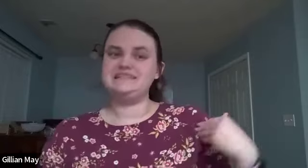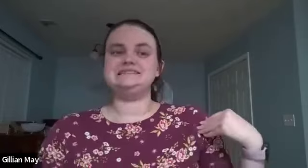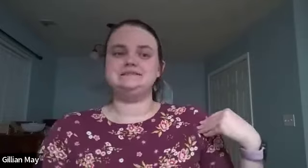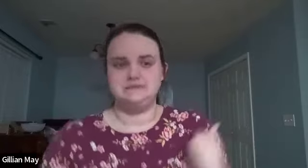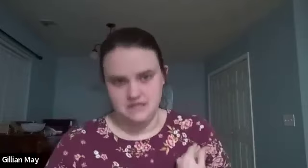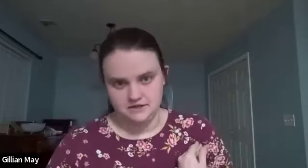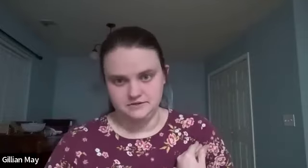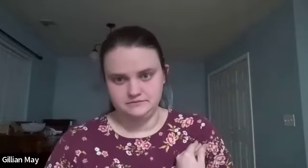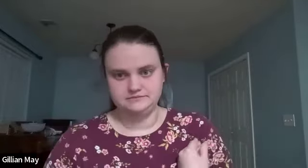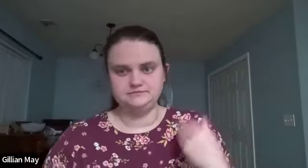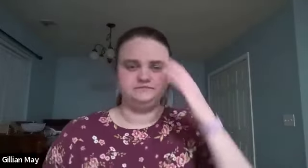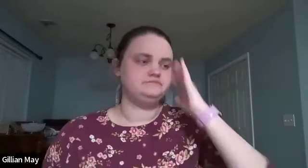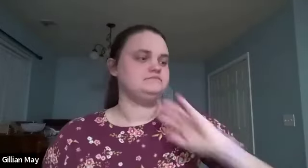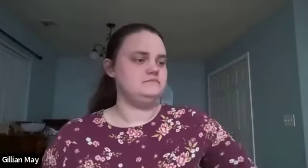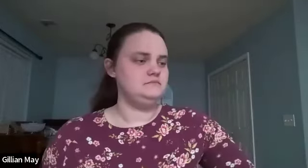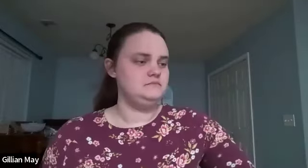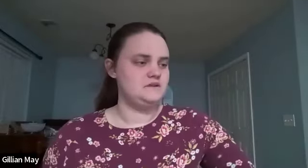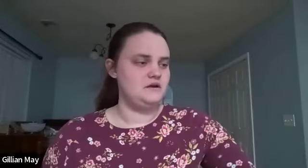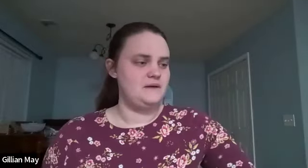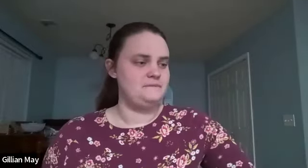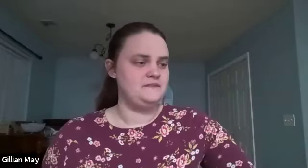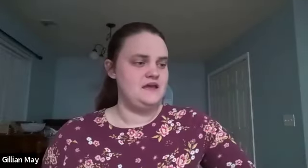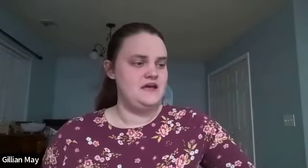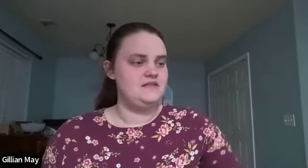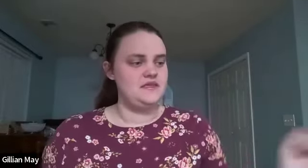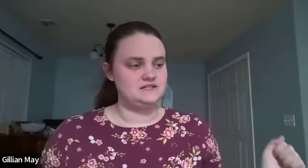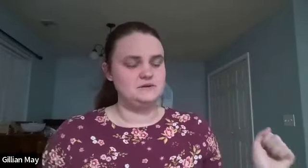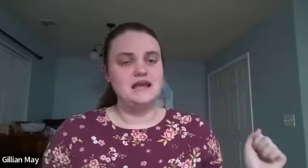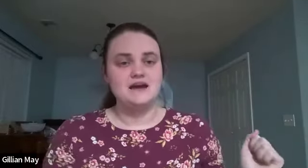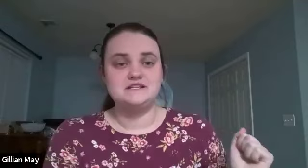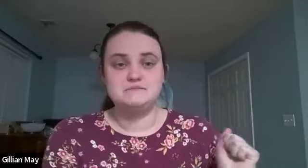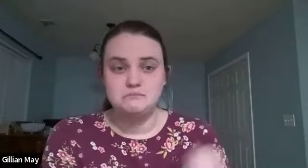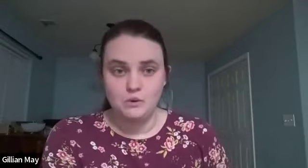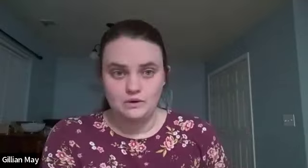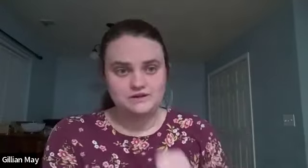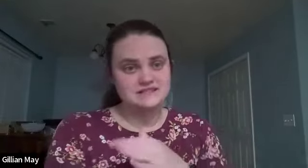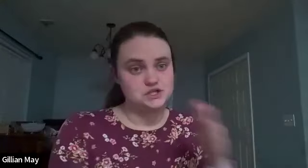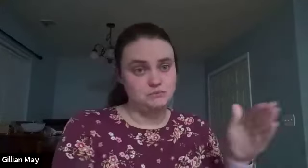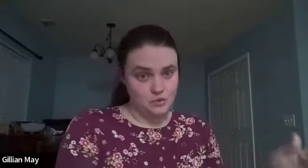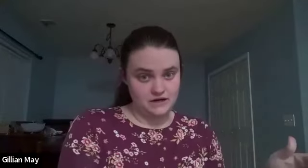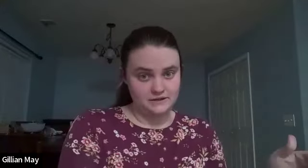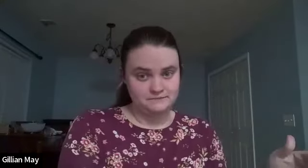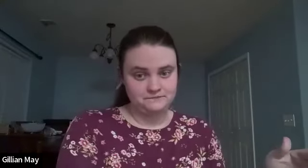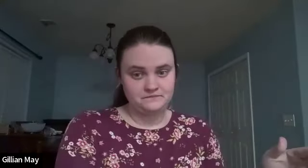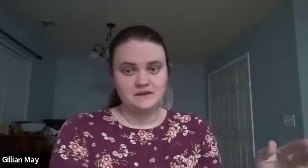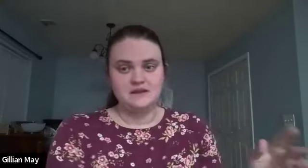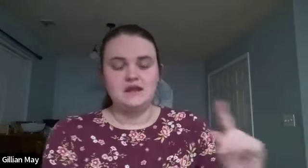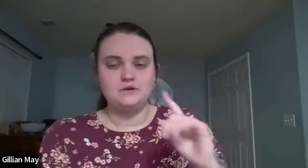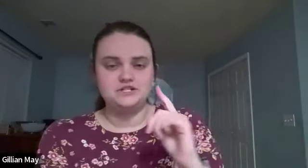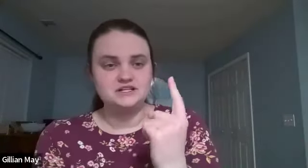it's tired. Okay. The next one I have is bored/boring. And what you're going to do is